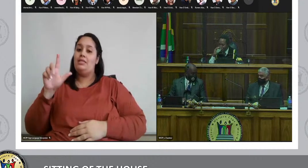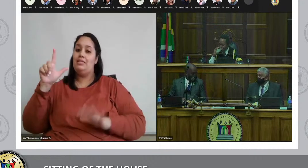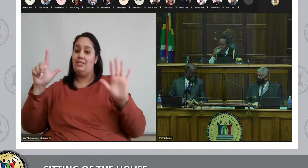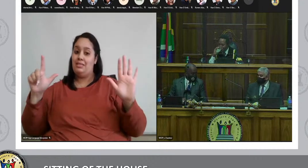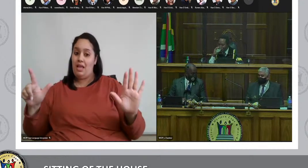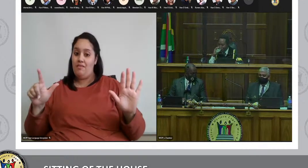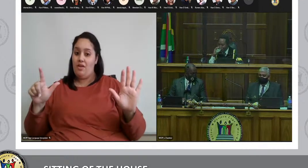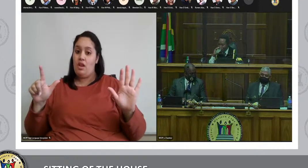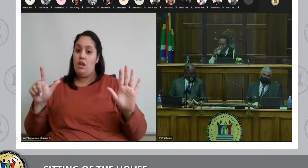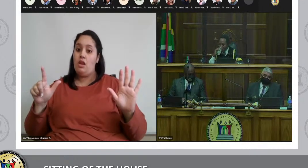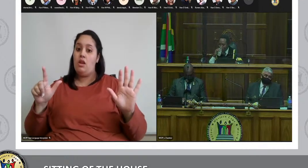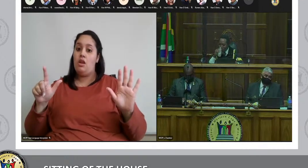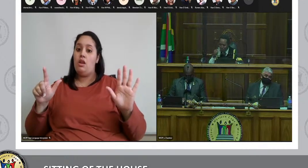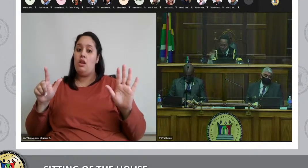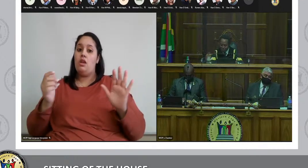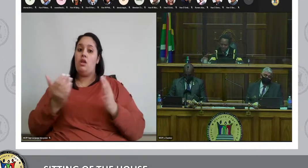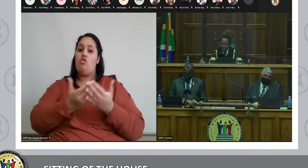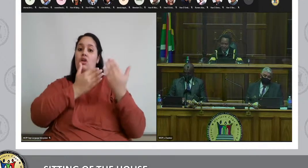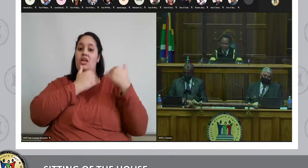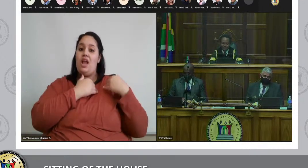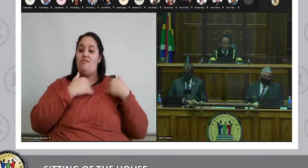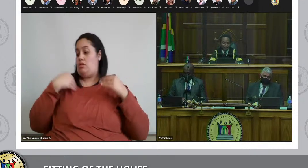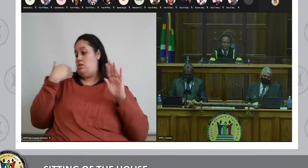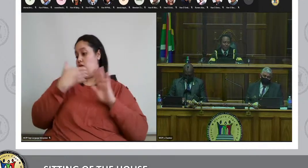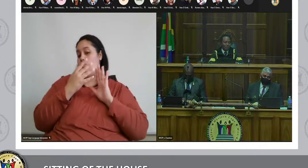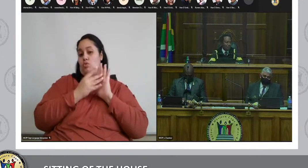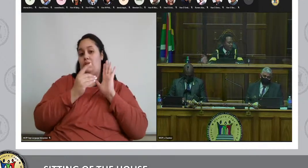278,897 recoveries to date and